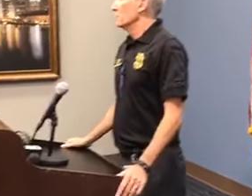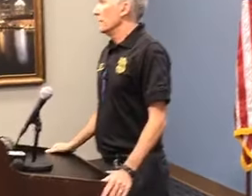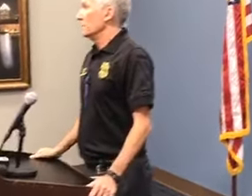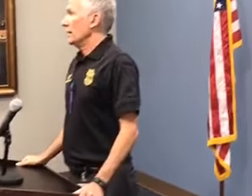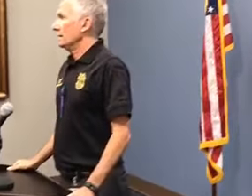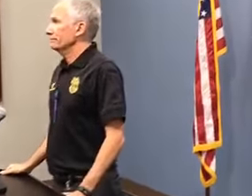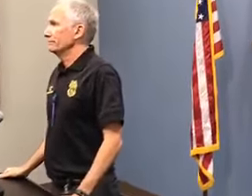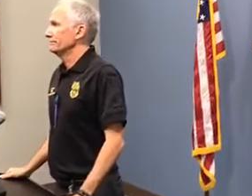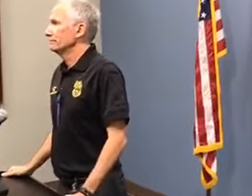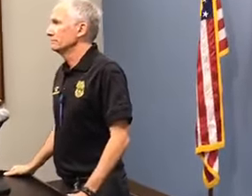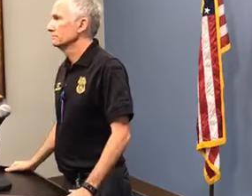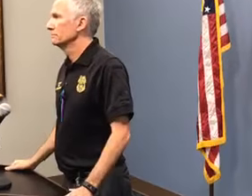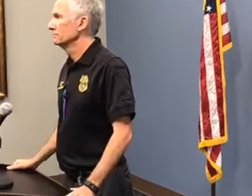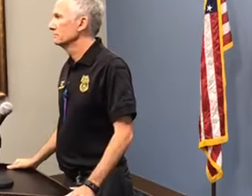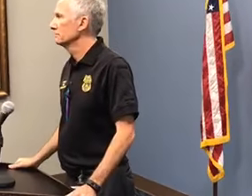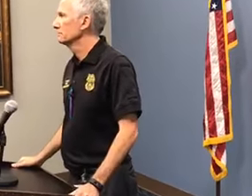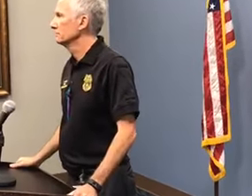Check, check.